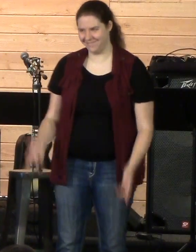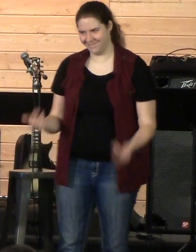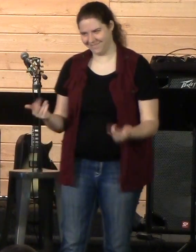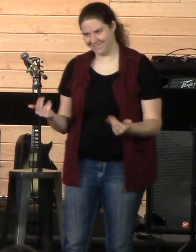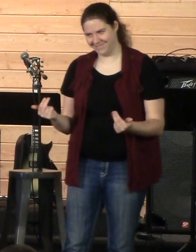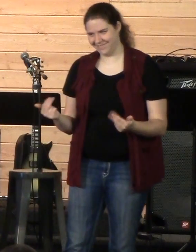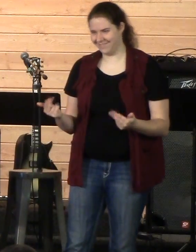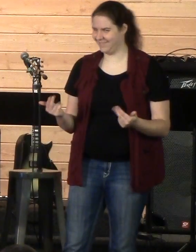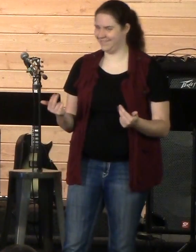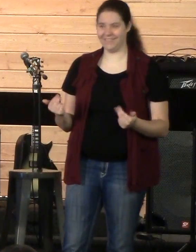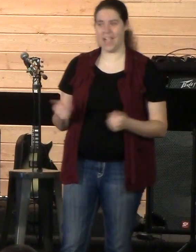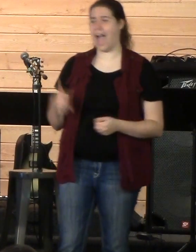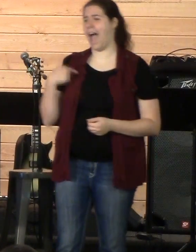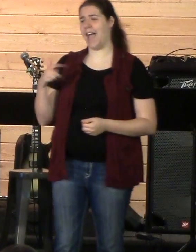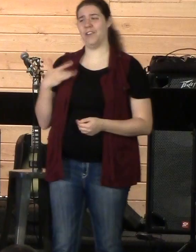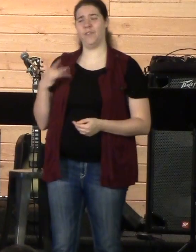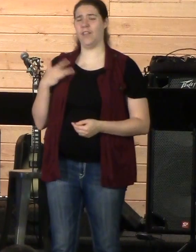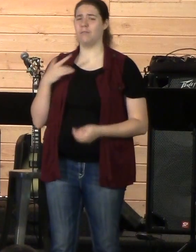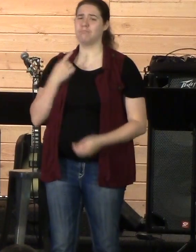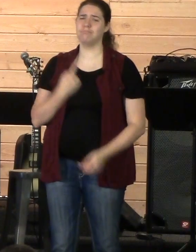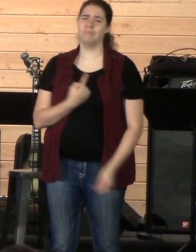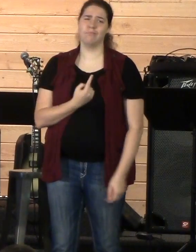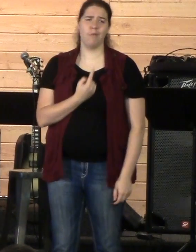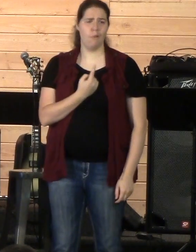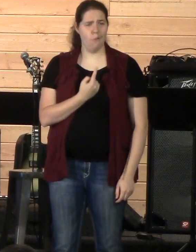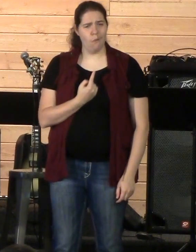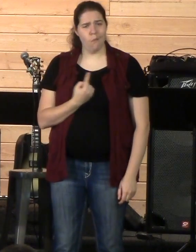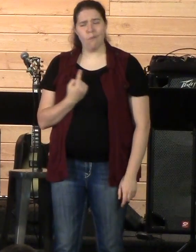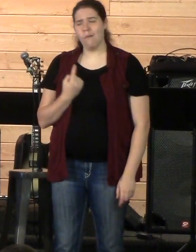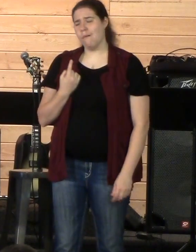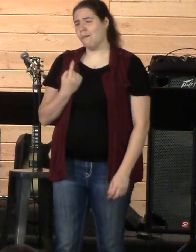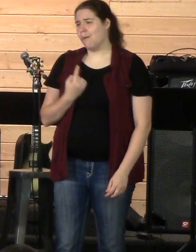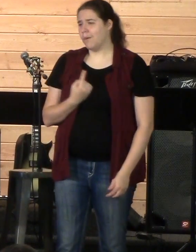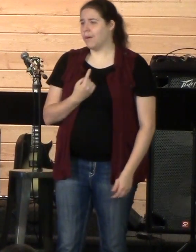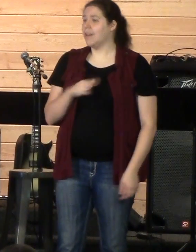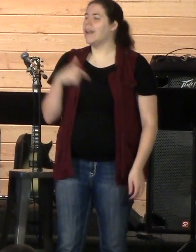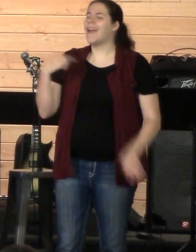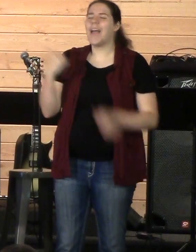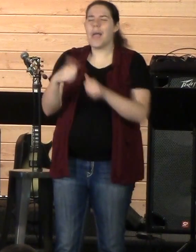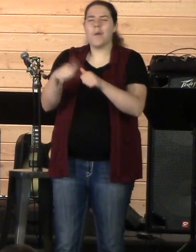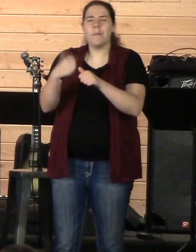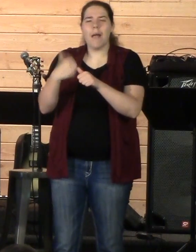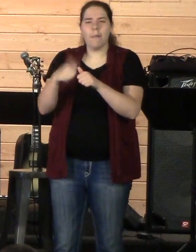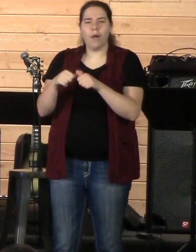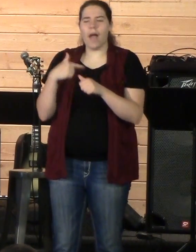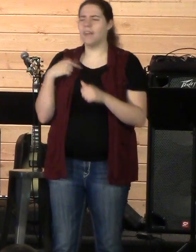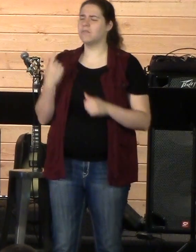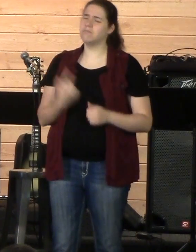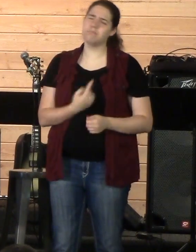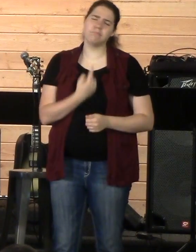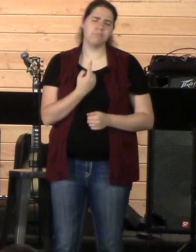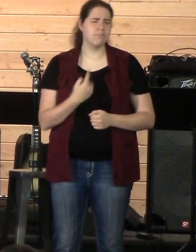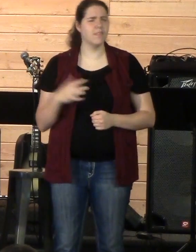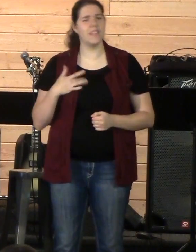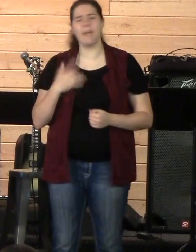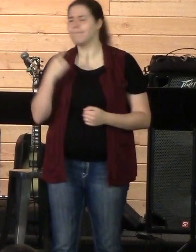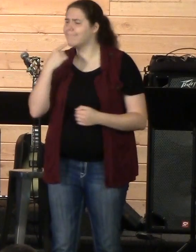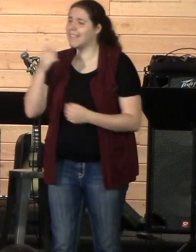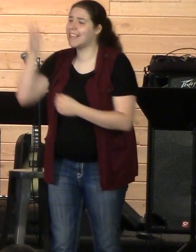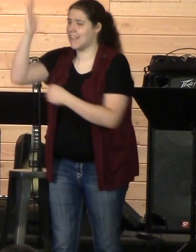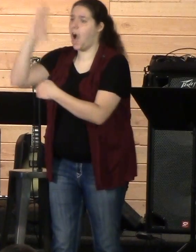I was so stinking lonely, though. I just remember I was lonely for God. I didn't really quite